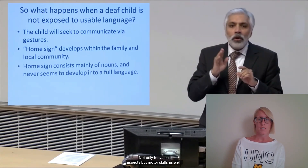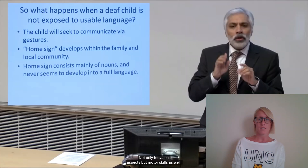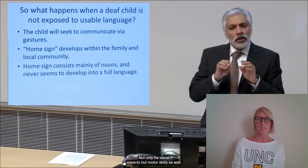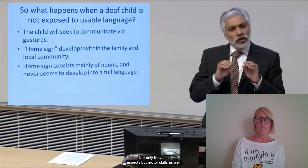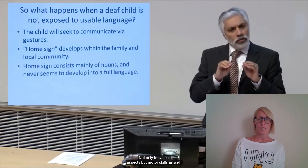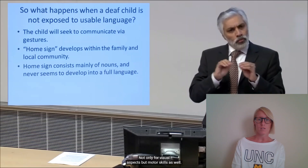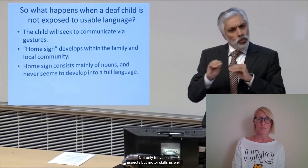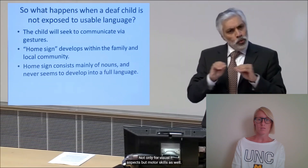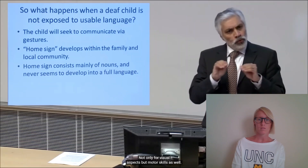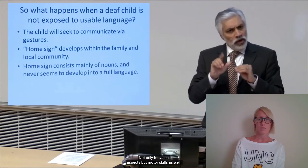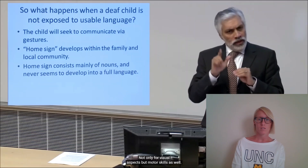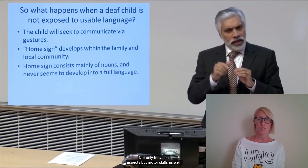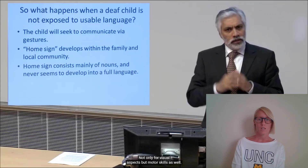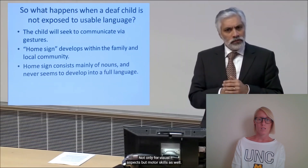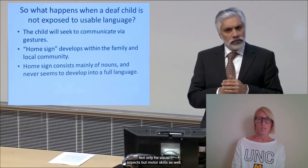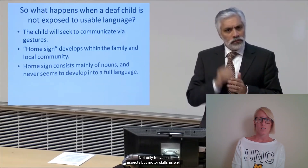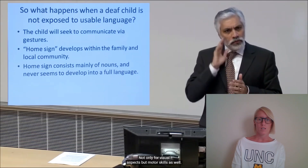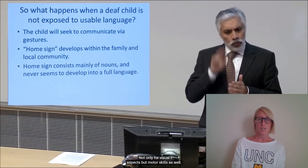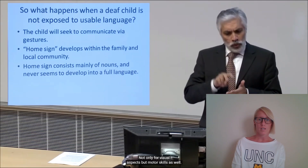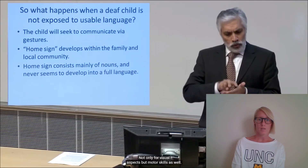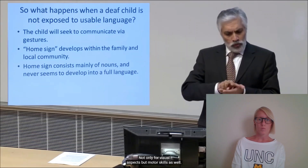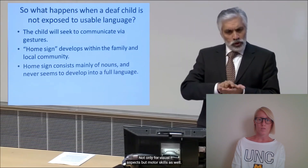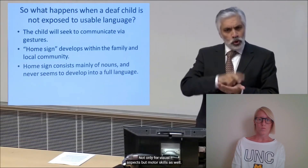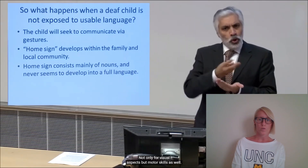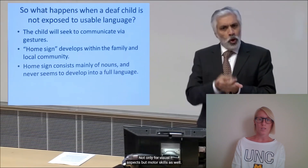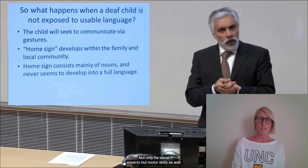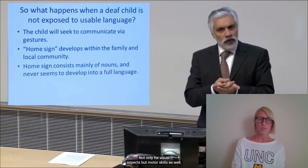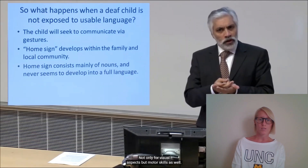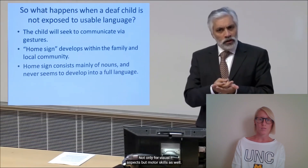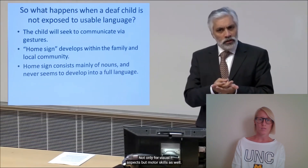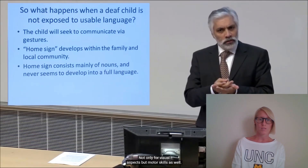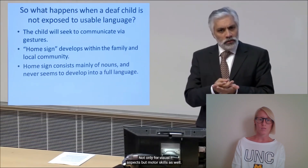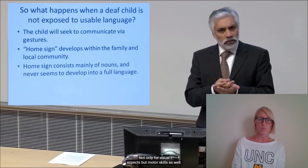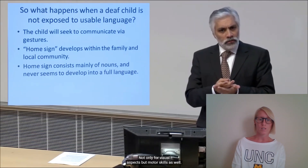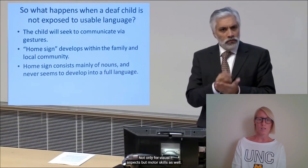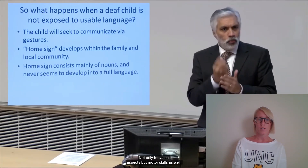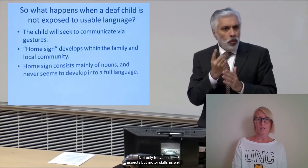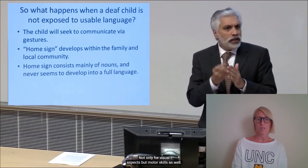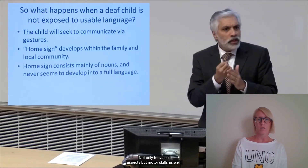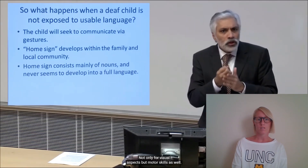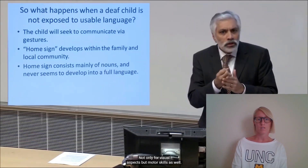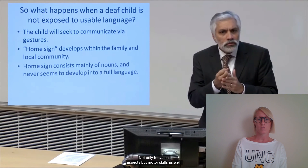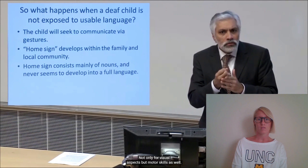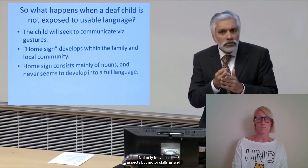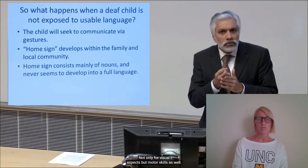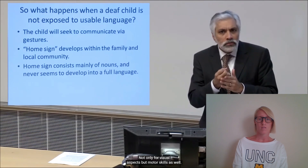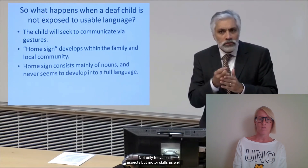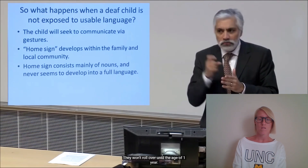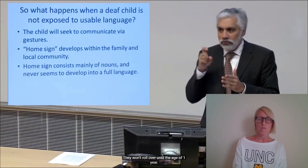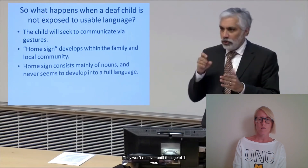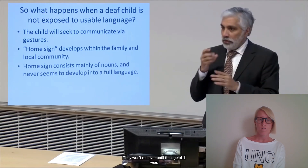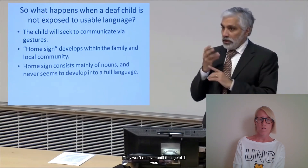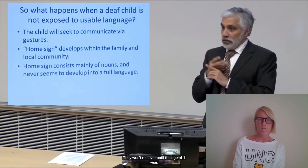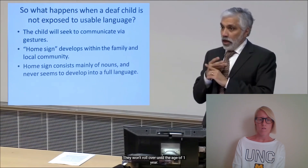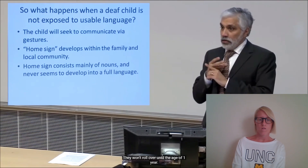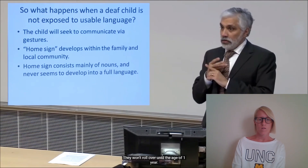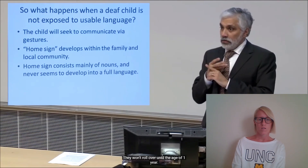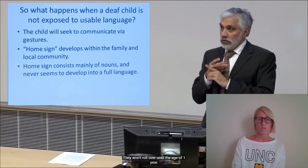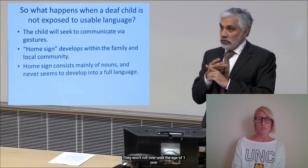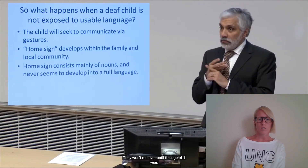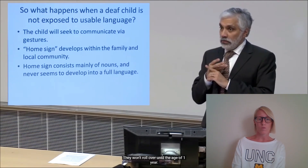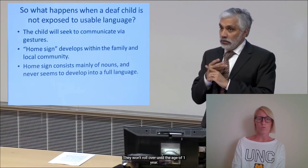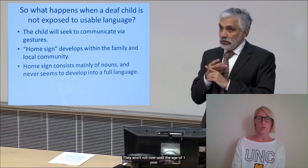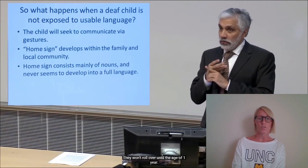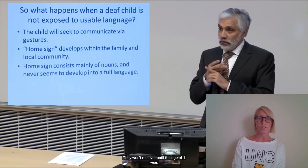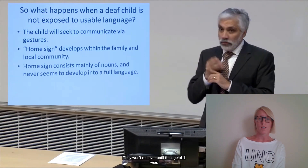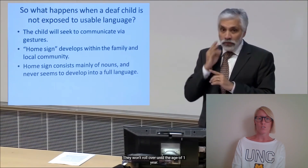You have Not to only see for visual and moving aspects, forward later, but when motor skills as well. They won't roll over until the age of